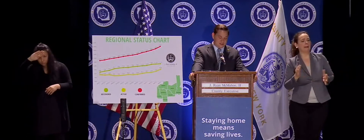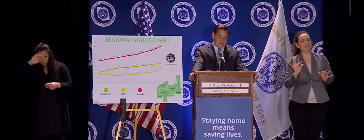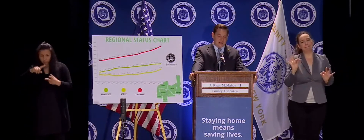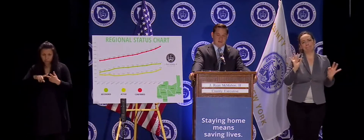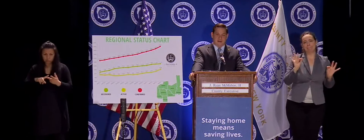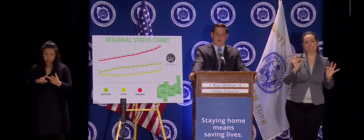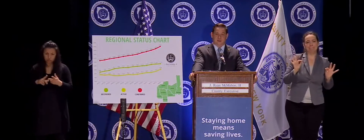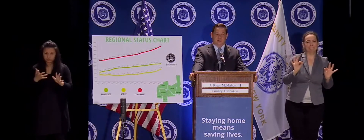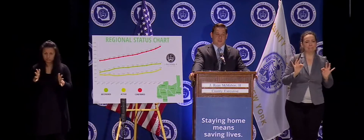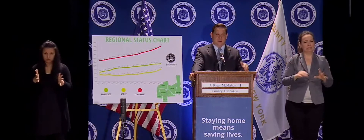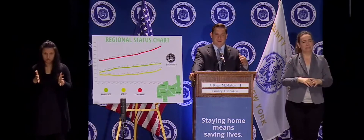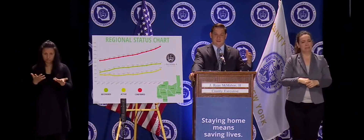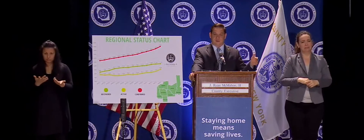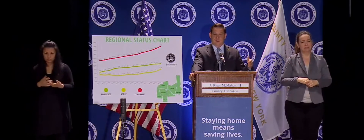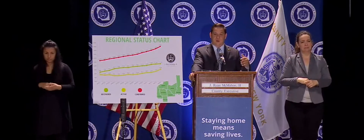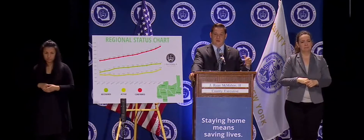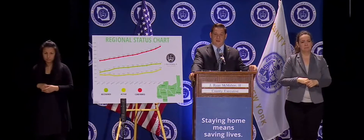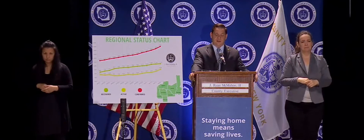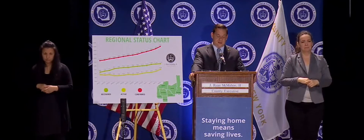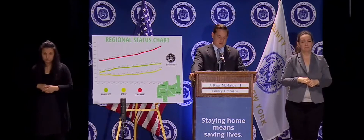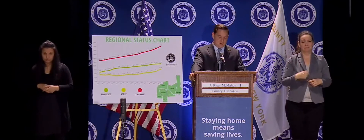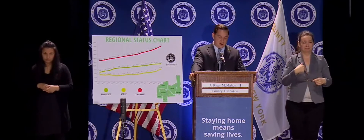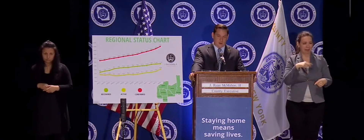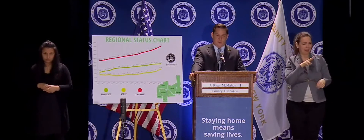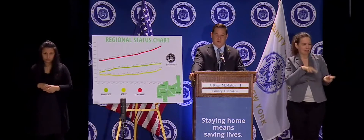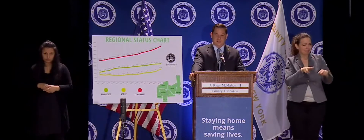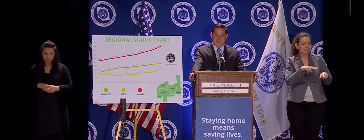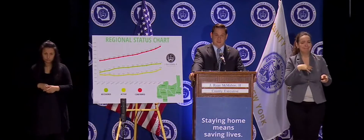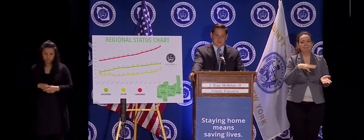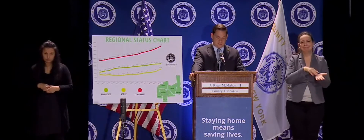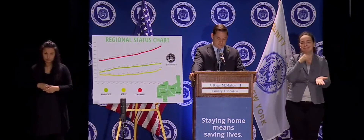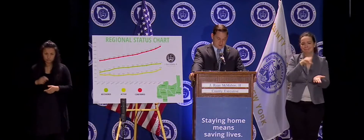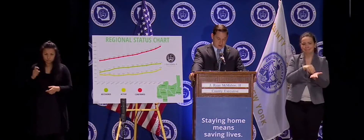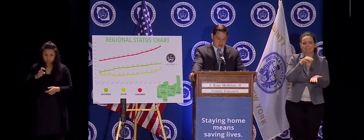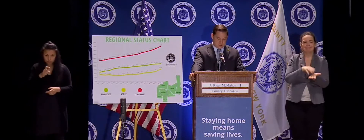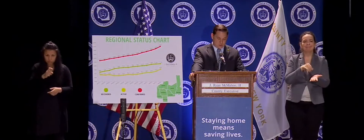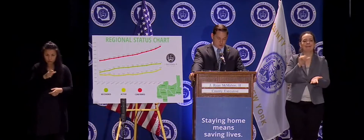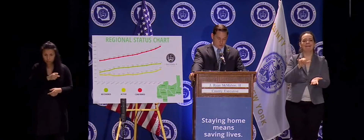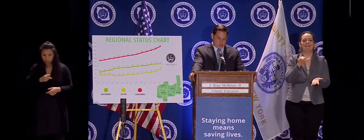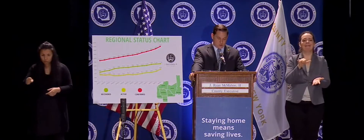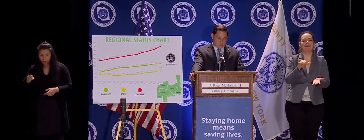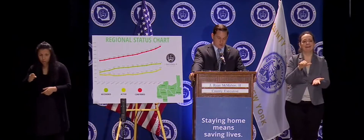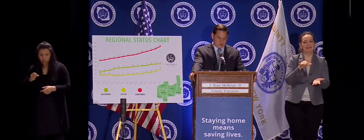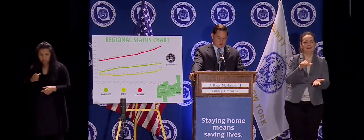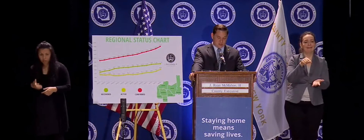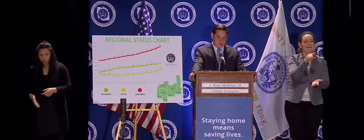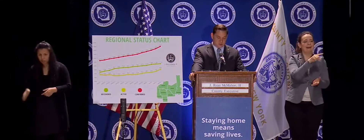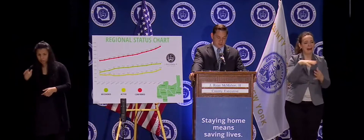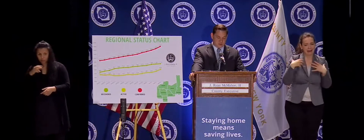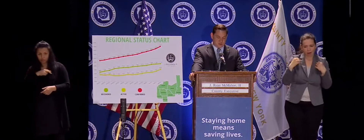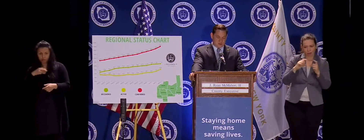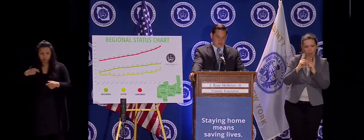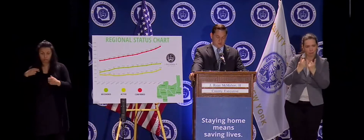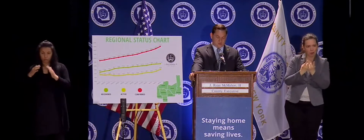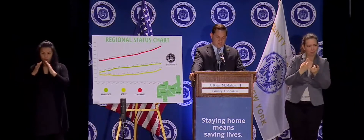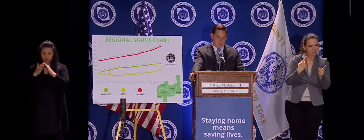this, and I've had to learn about this very quickly with our team. And so